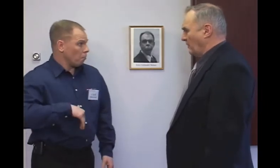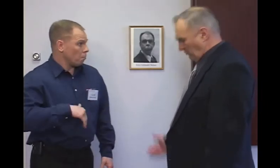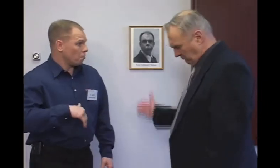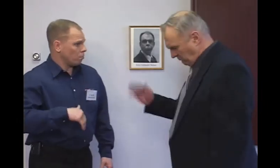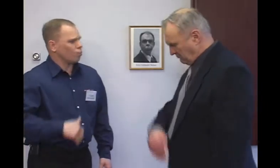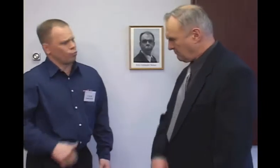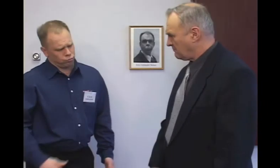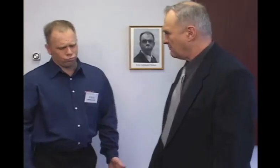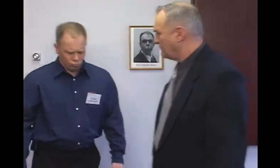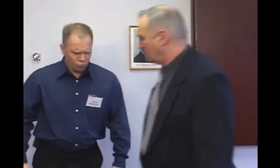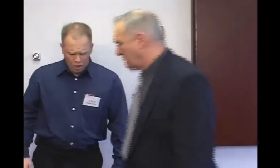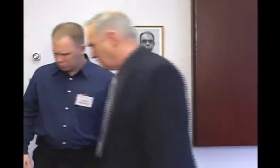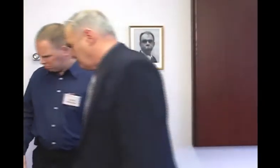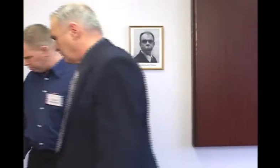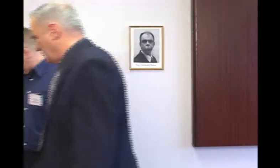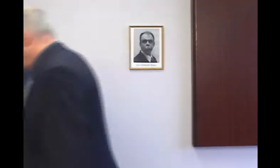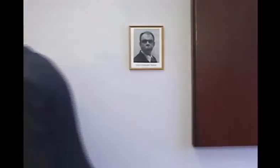Of course.